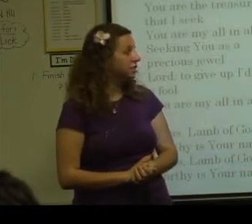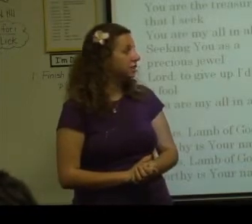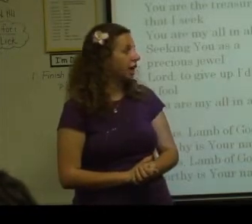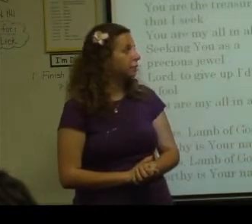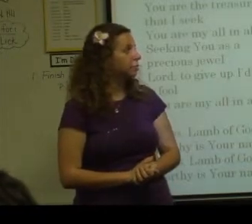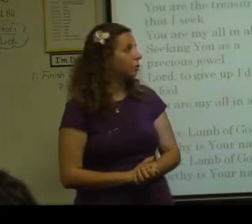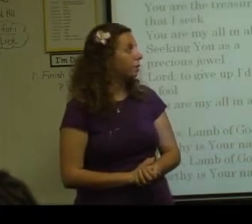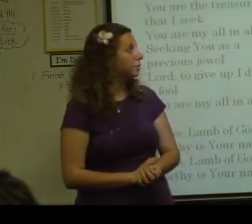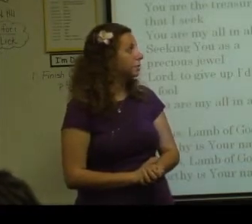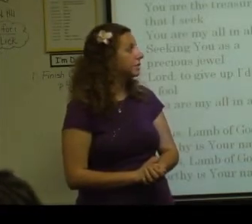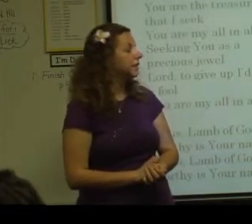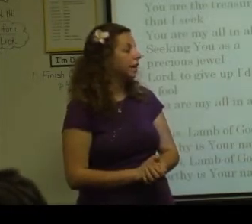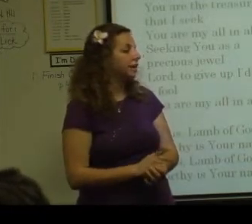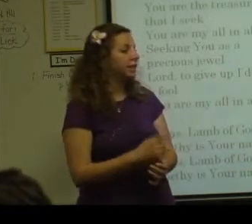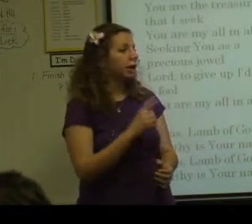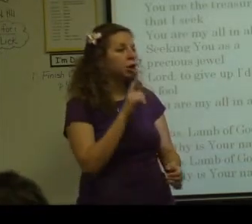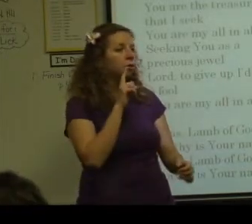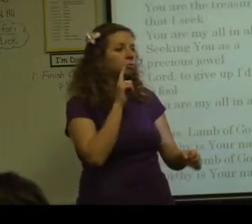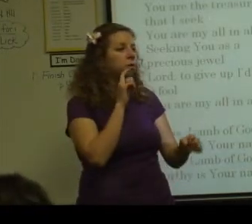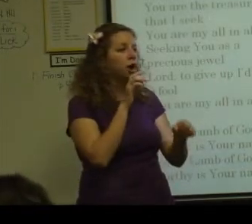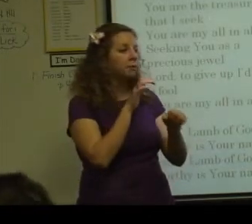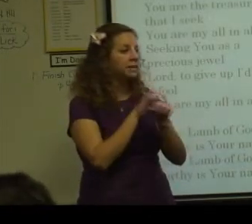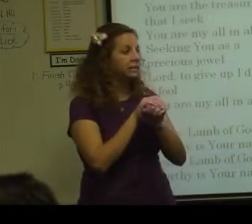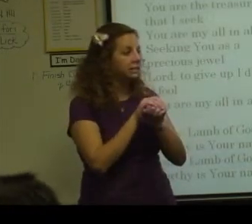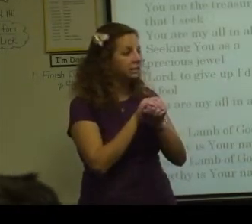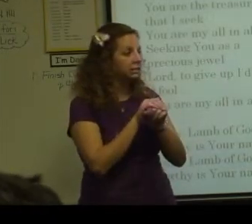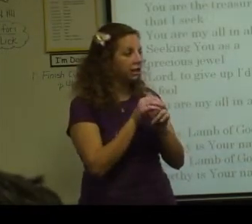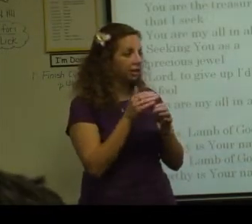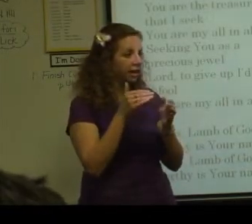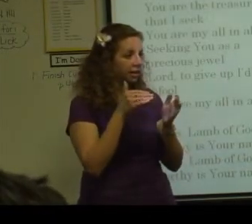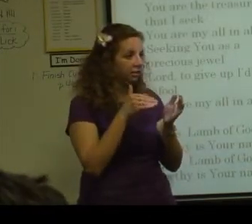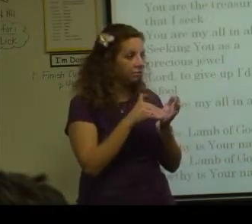Reassurance, I would probably sign like promise again,